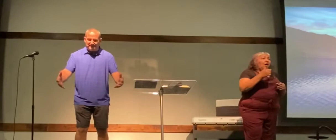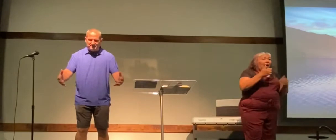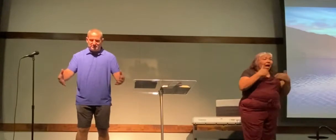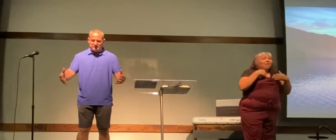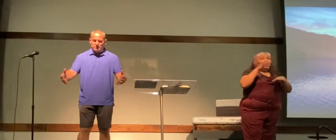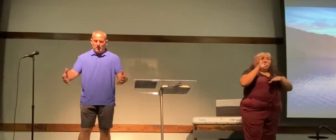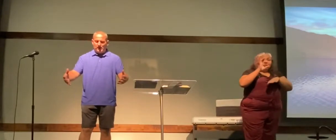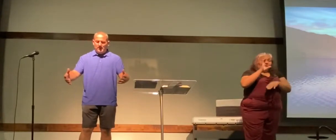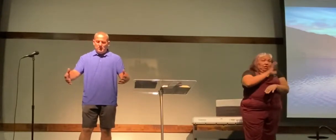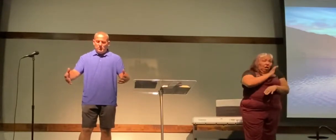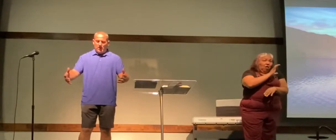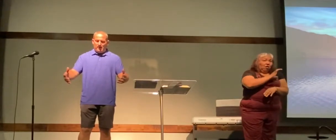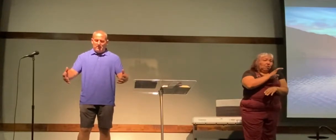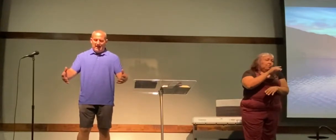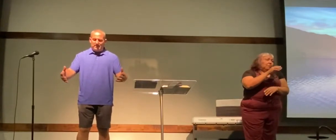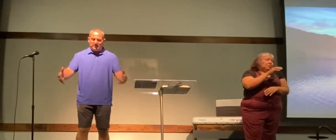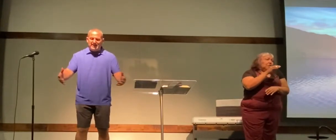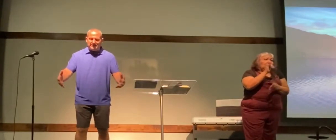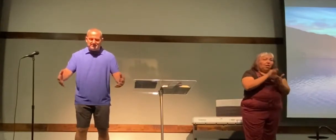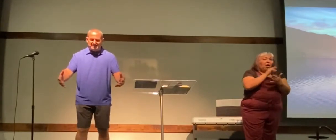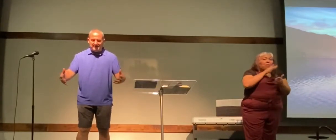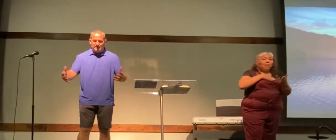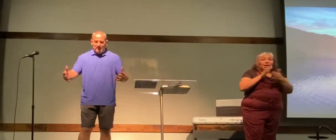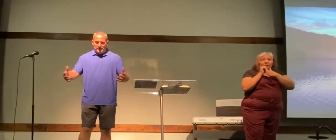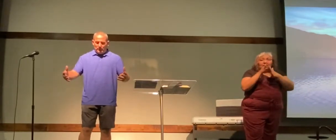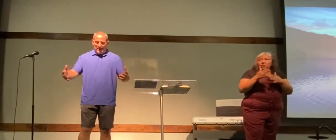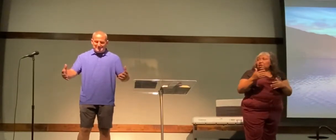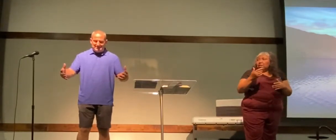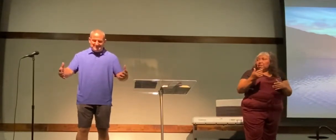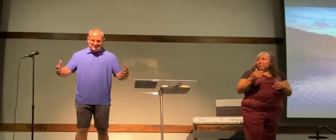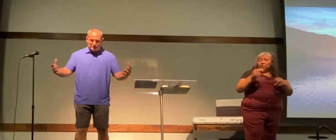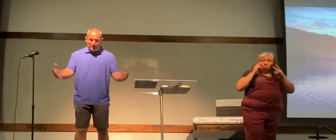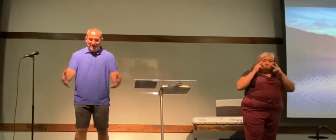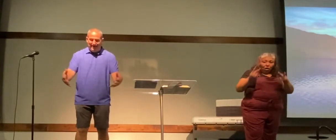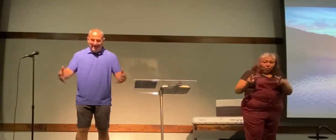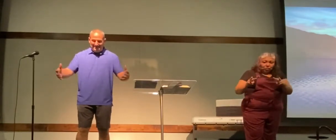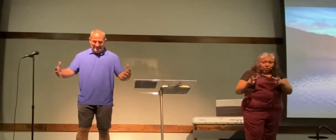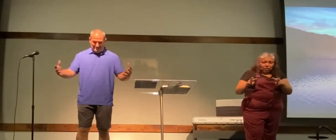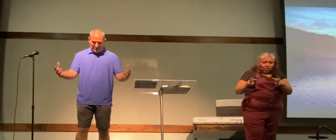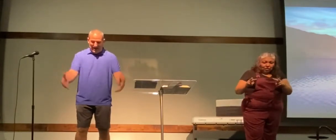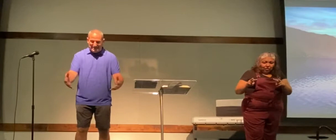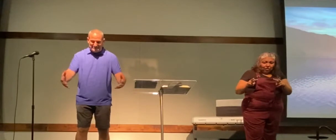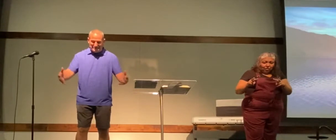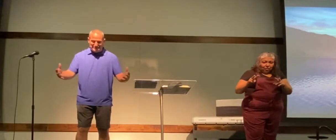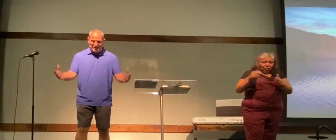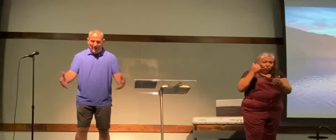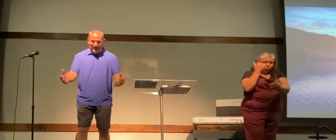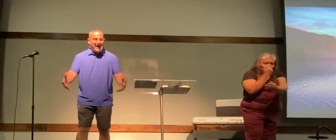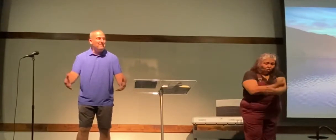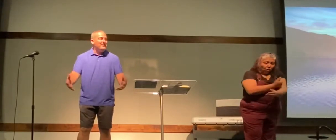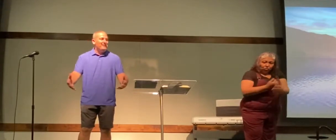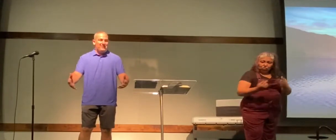police officers who are my leaders, and they're watching these drugs just